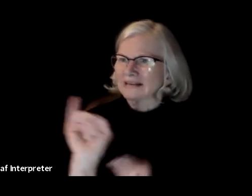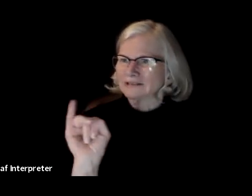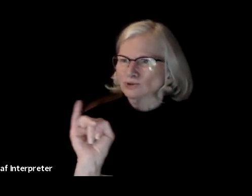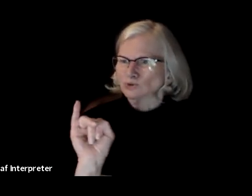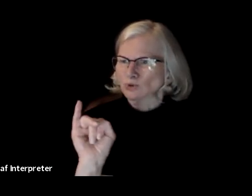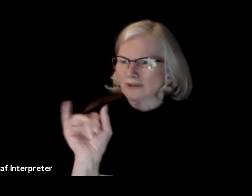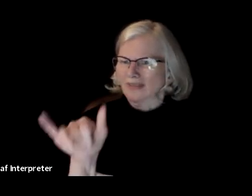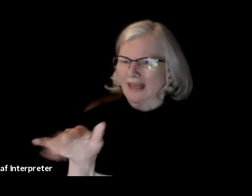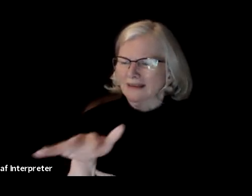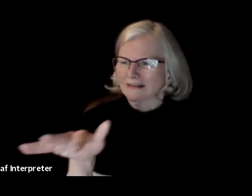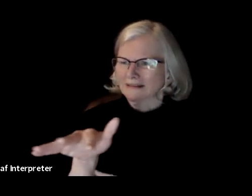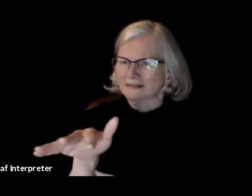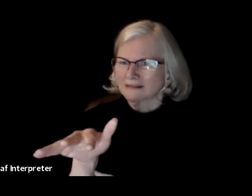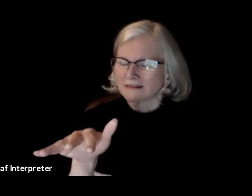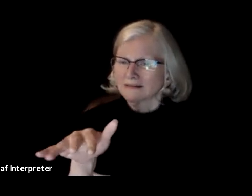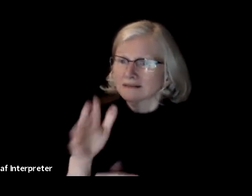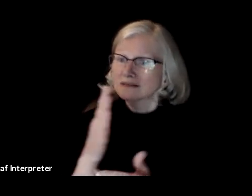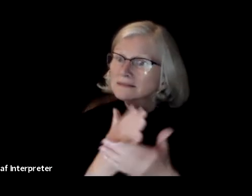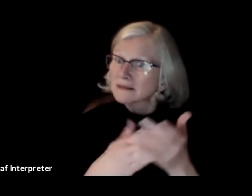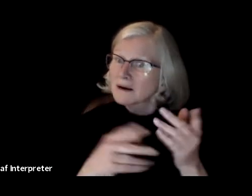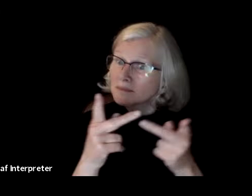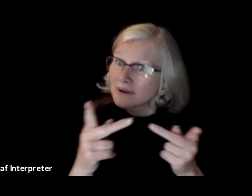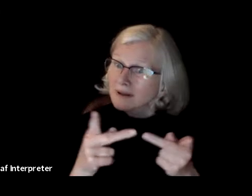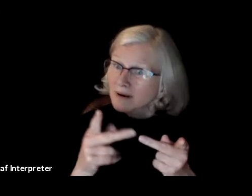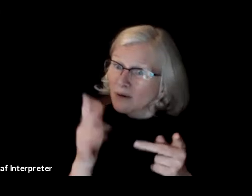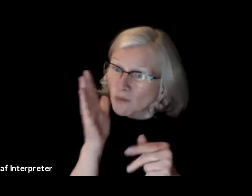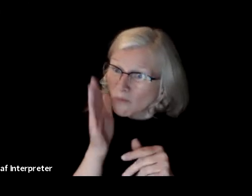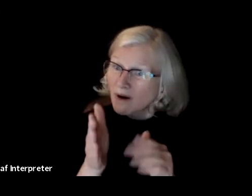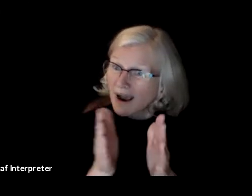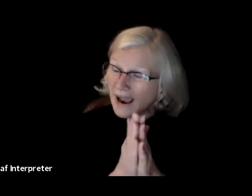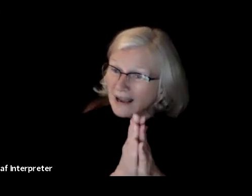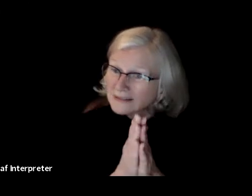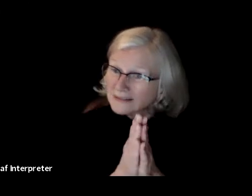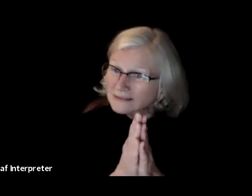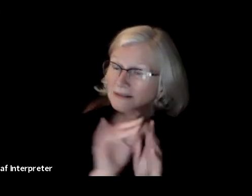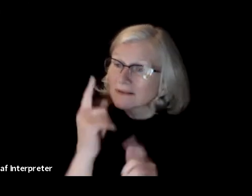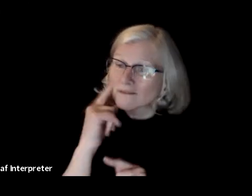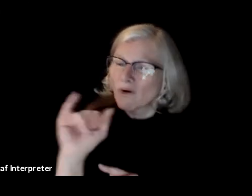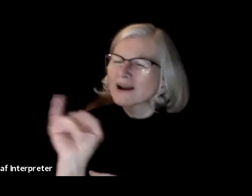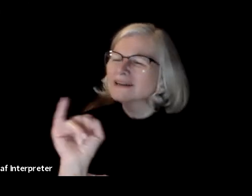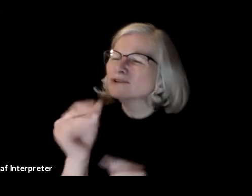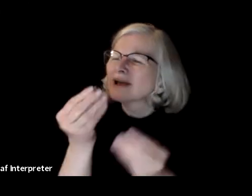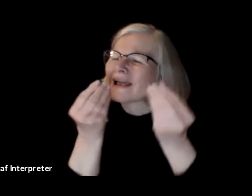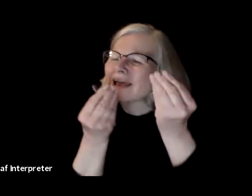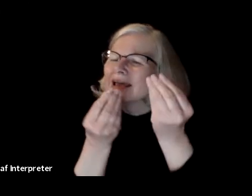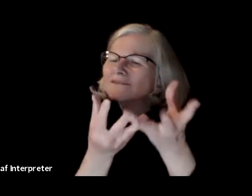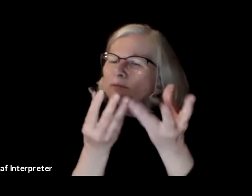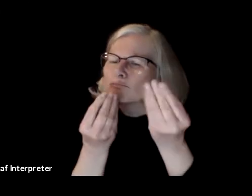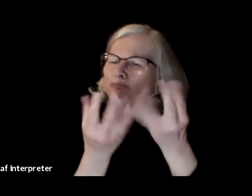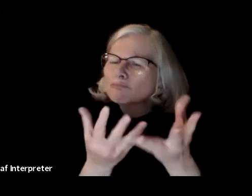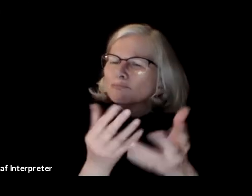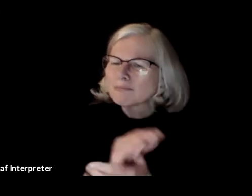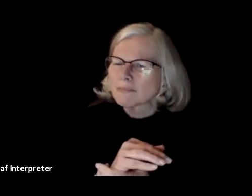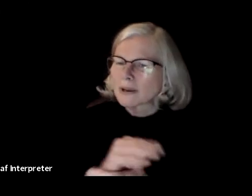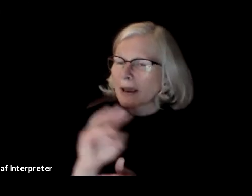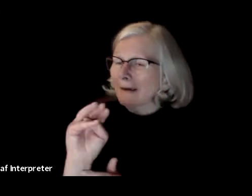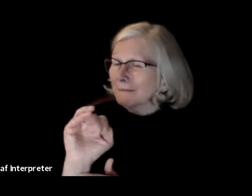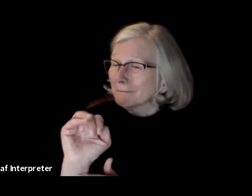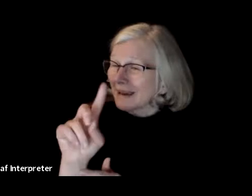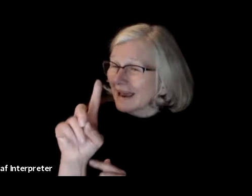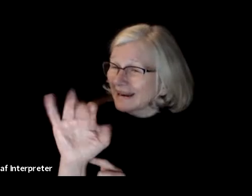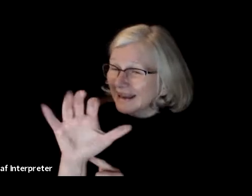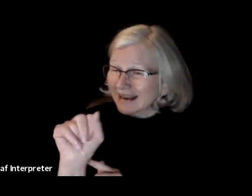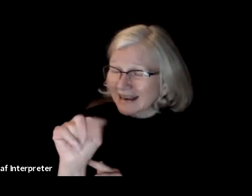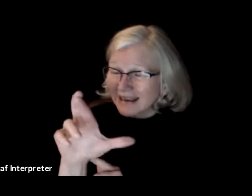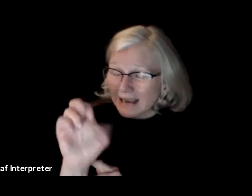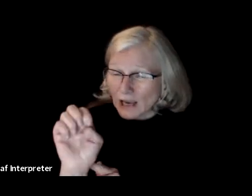information or Medicare or Medicaid information, and that's fine. But you should not receive any bills